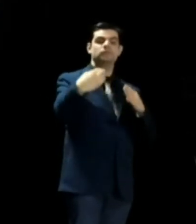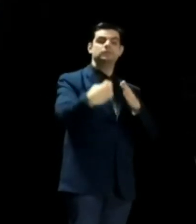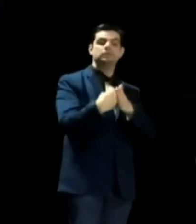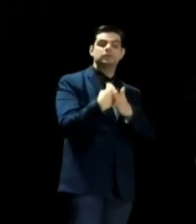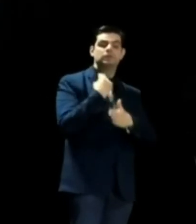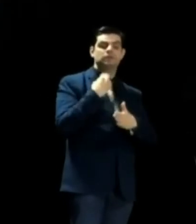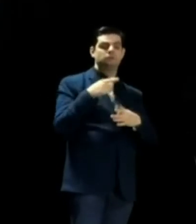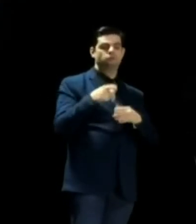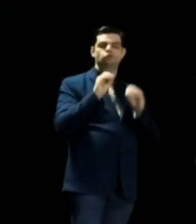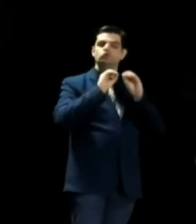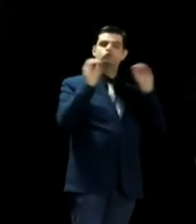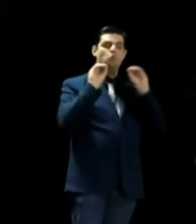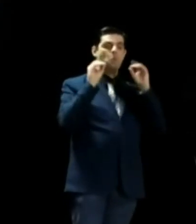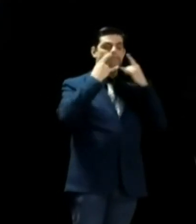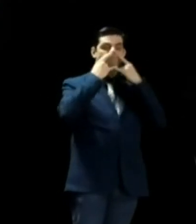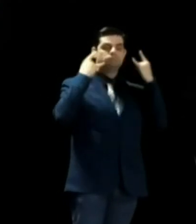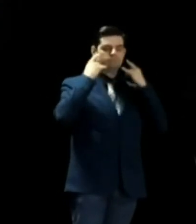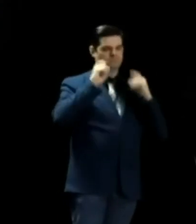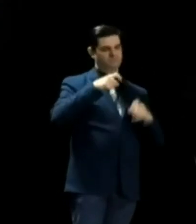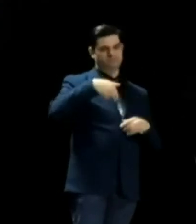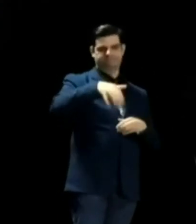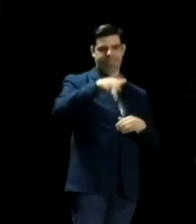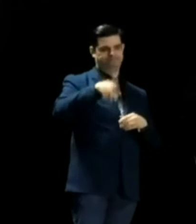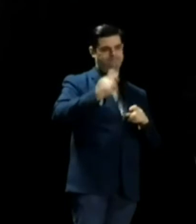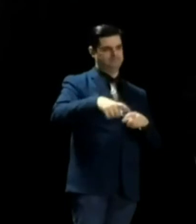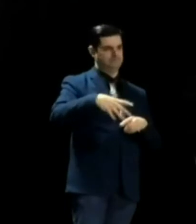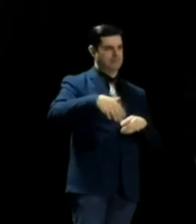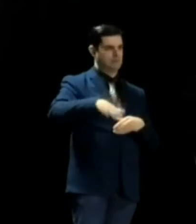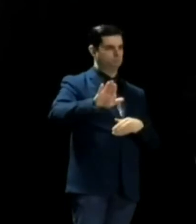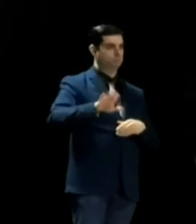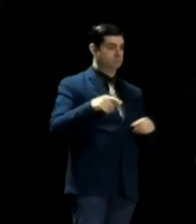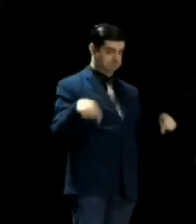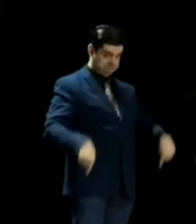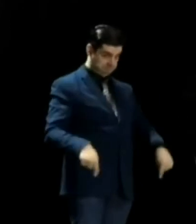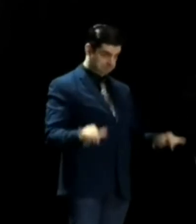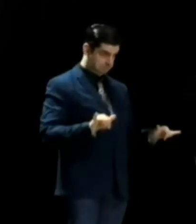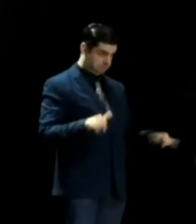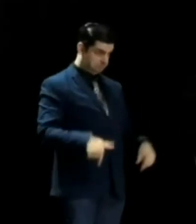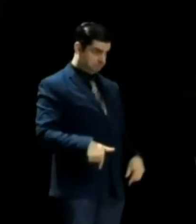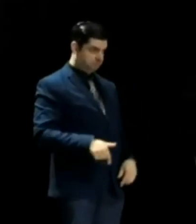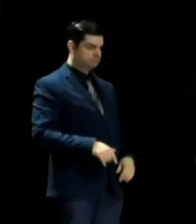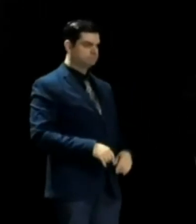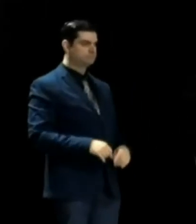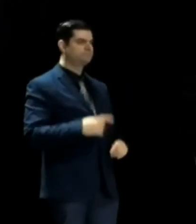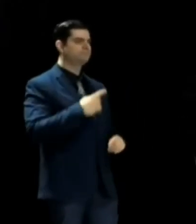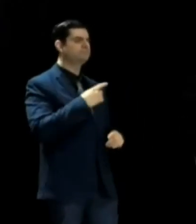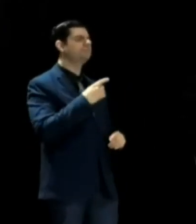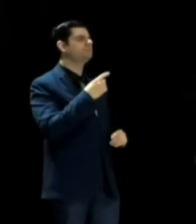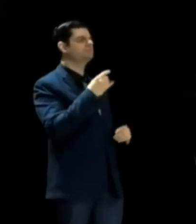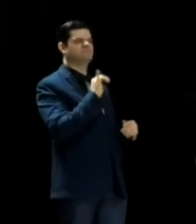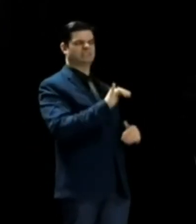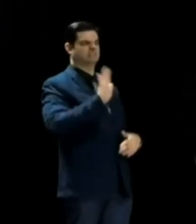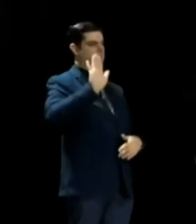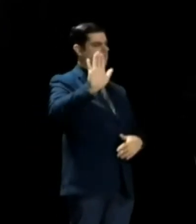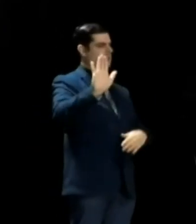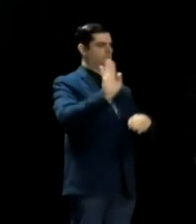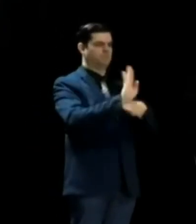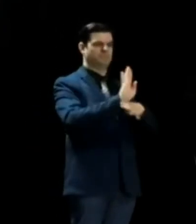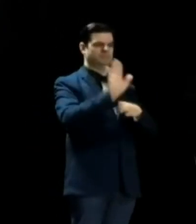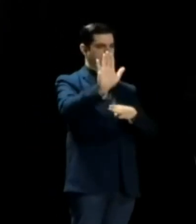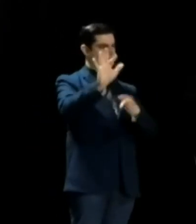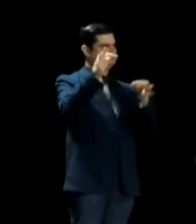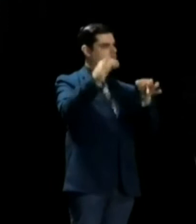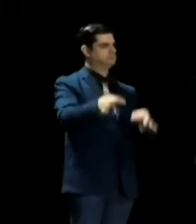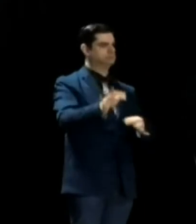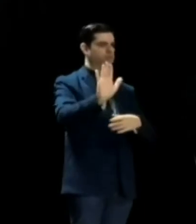seen if they did it in order or not, but that's their business. That the law is the law now. So certainly they have the